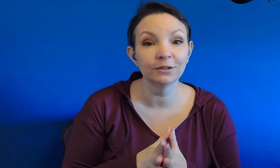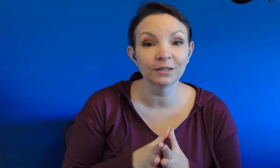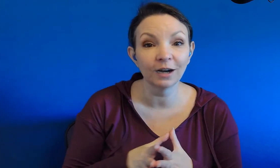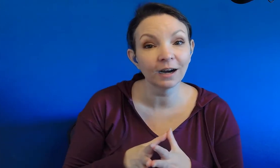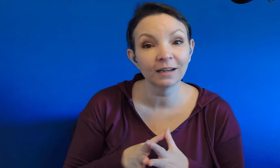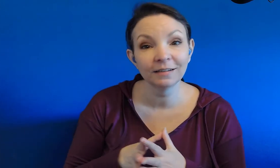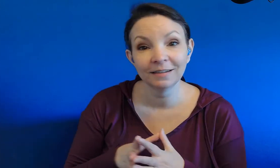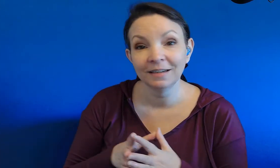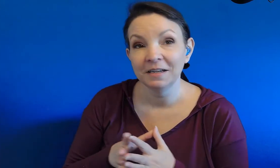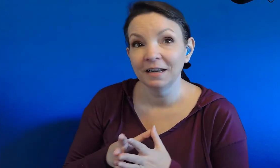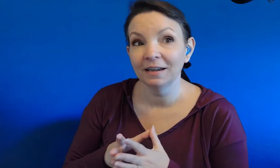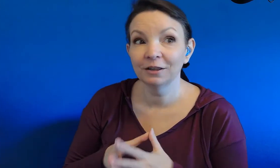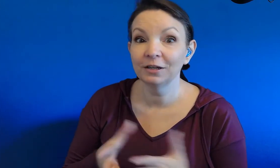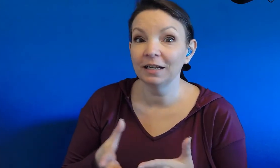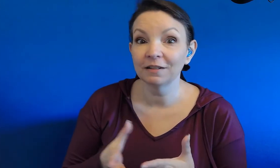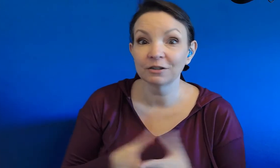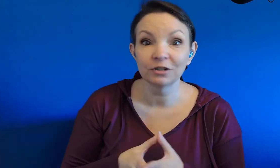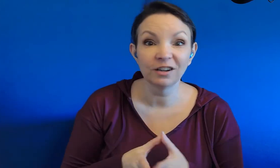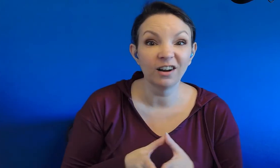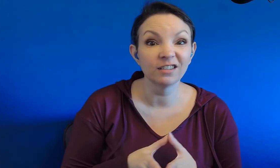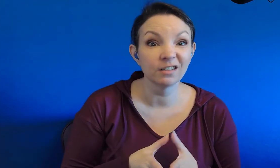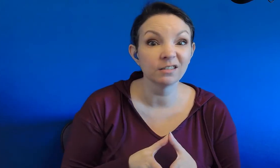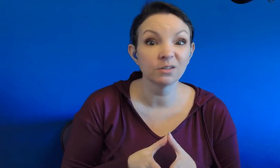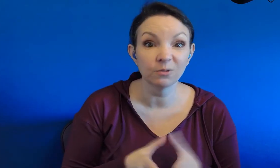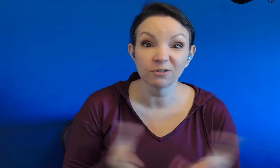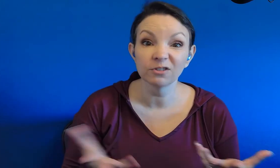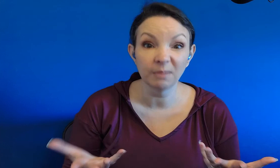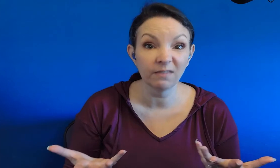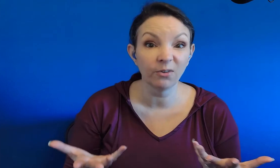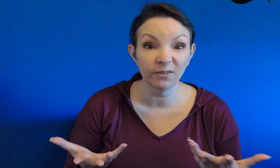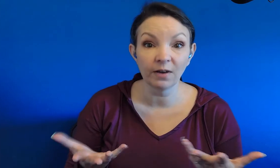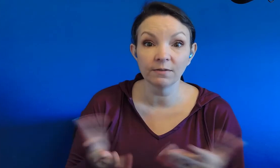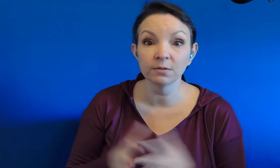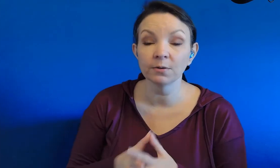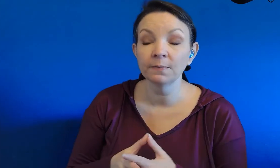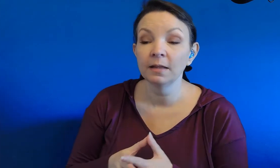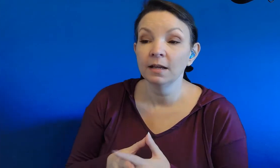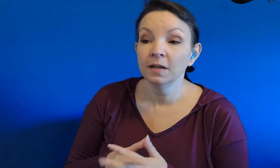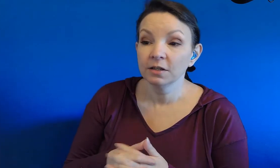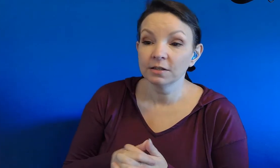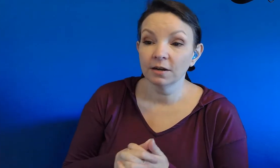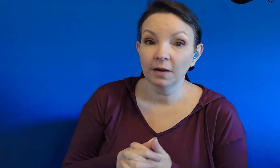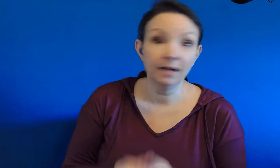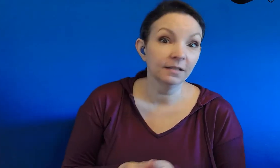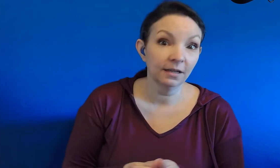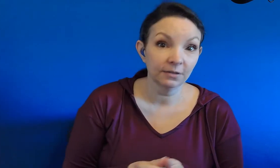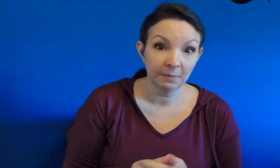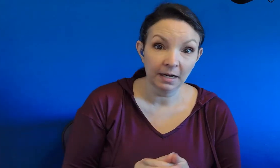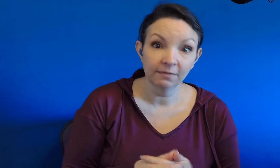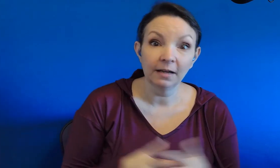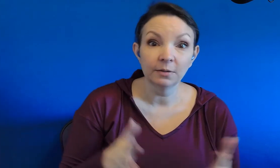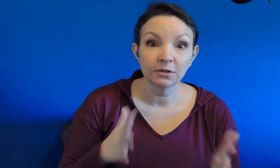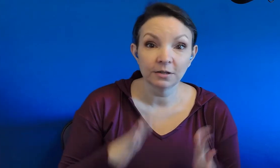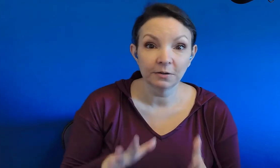talk and learn English until I started school, so about 4 or 5 years old. So ASL is my native language. So I